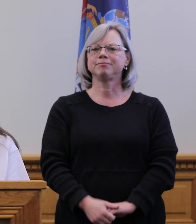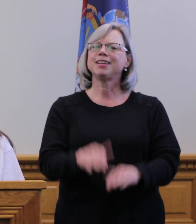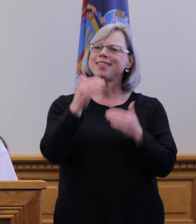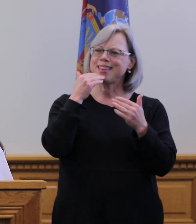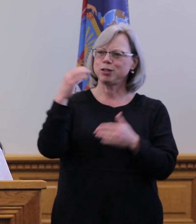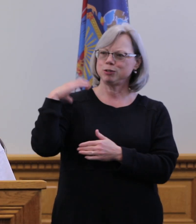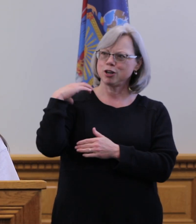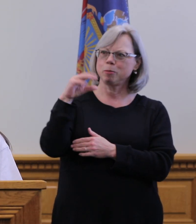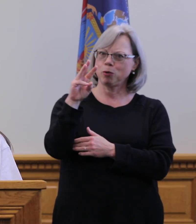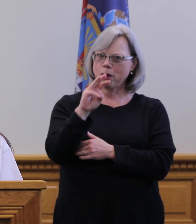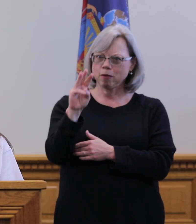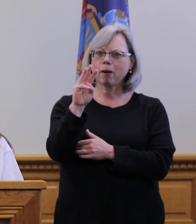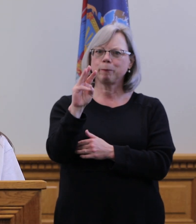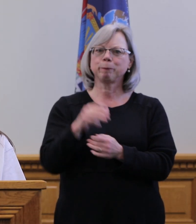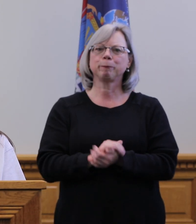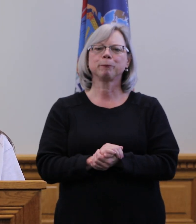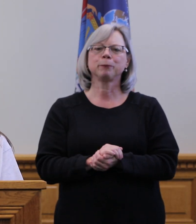Thank you, Chairman Weatherup.